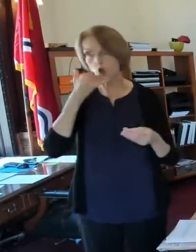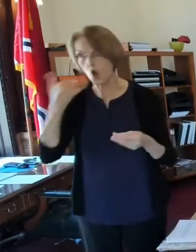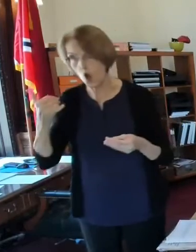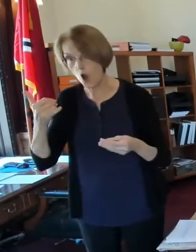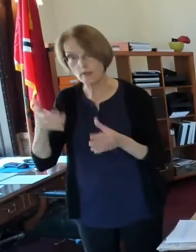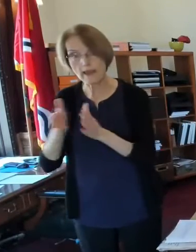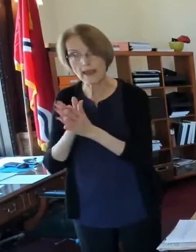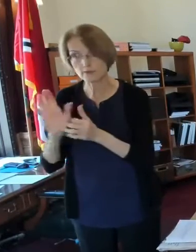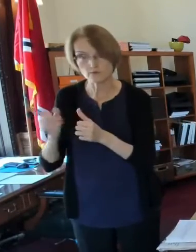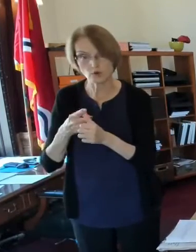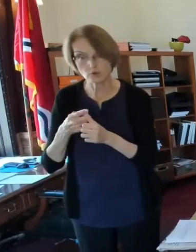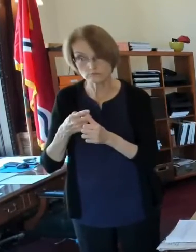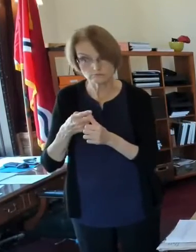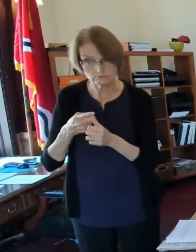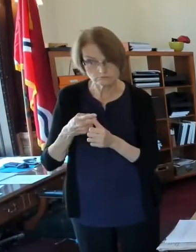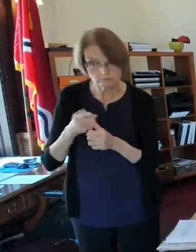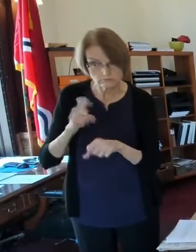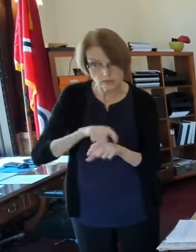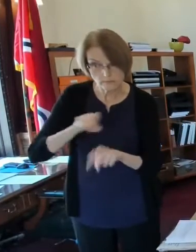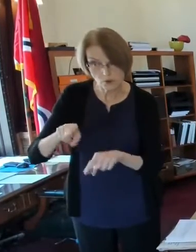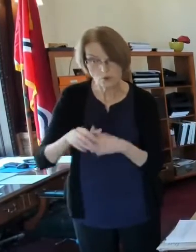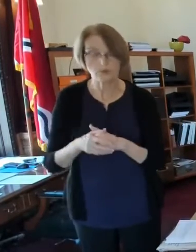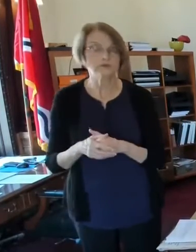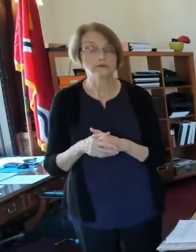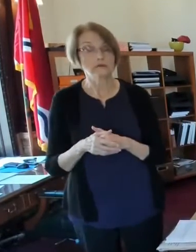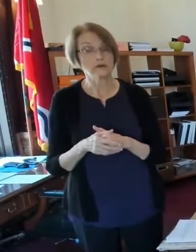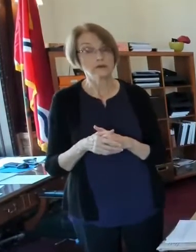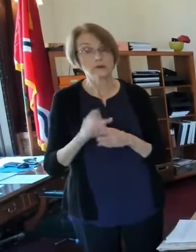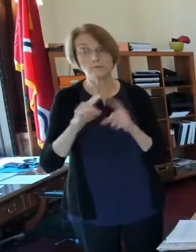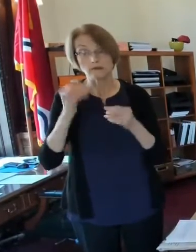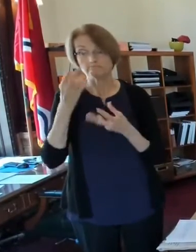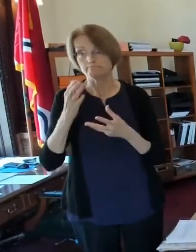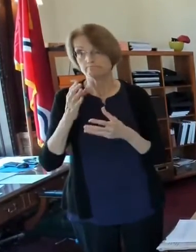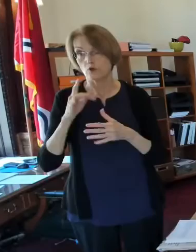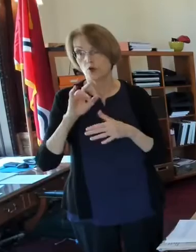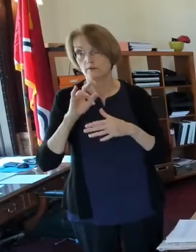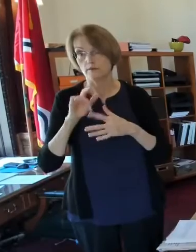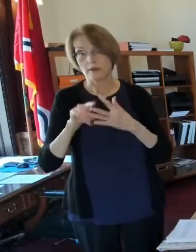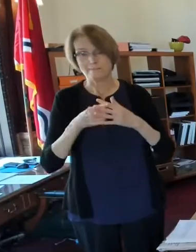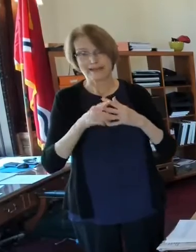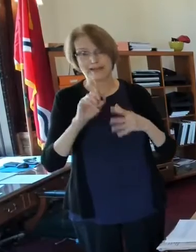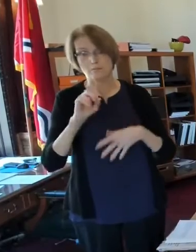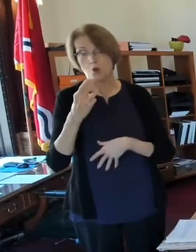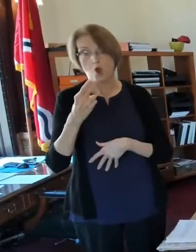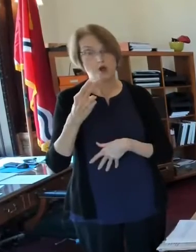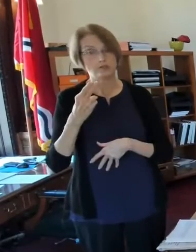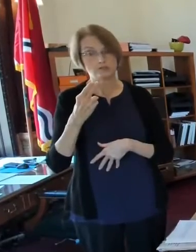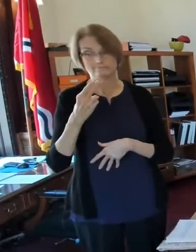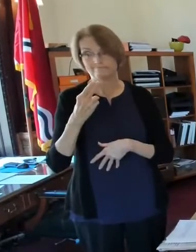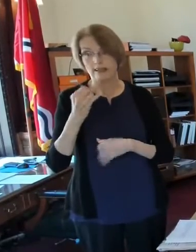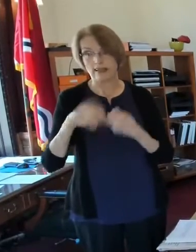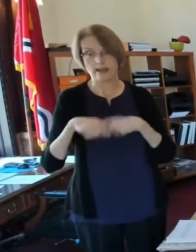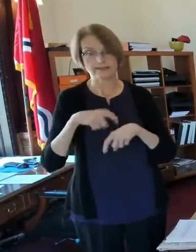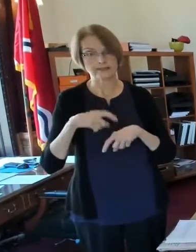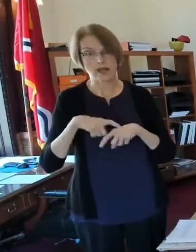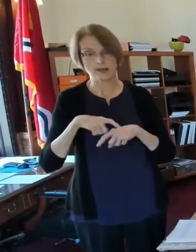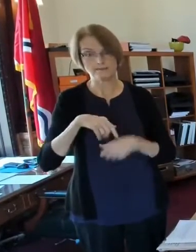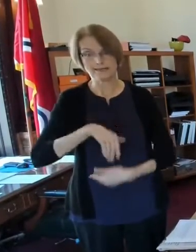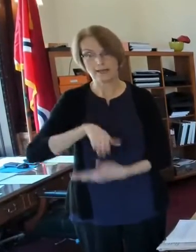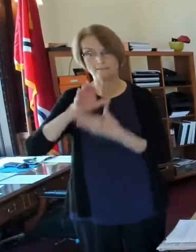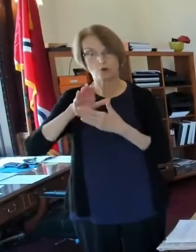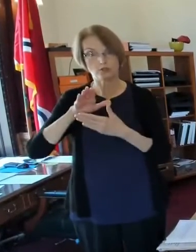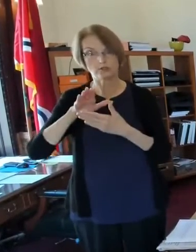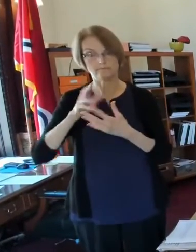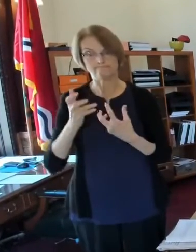any in-person trials since early March, when this all began. But